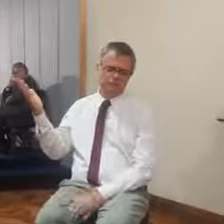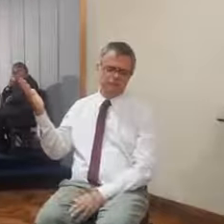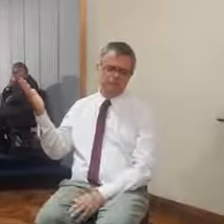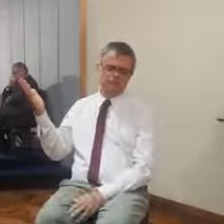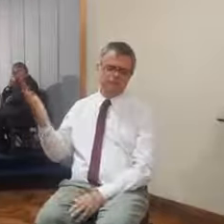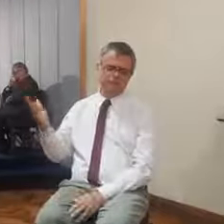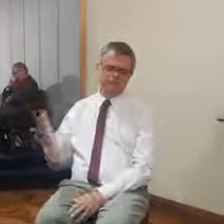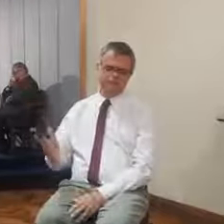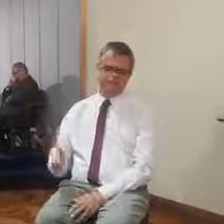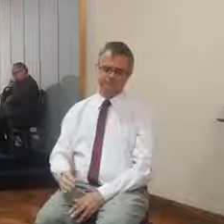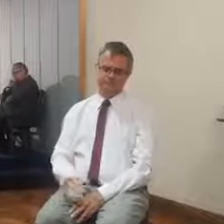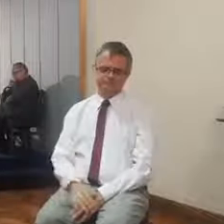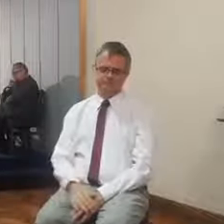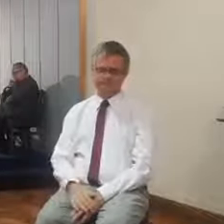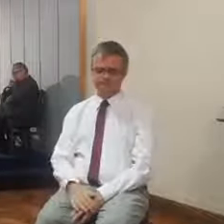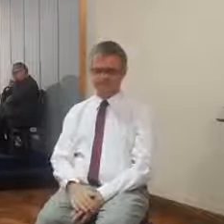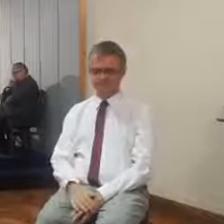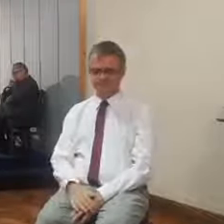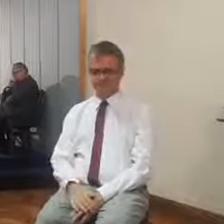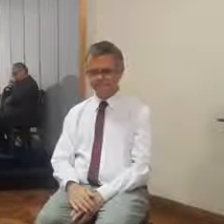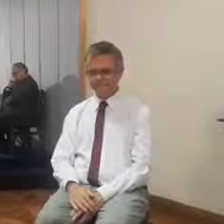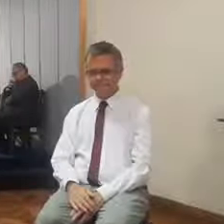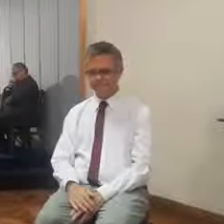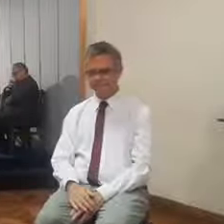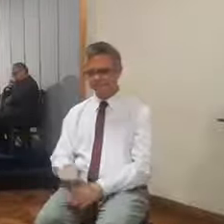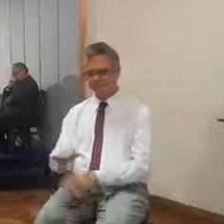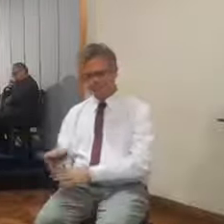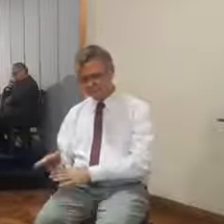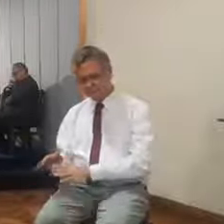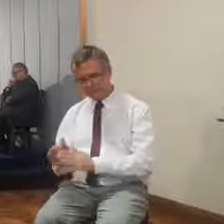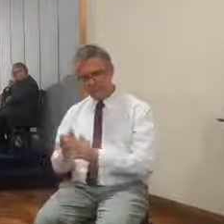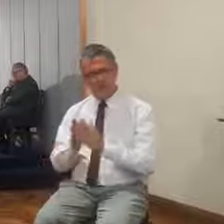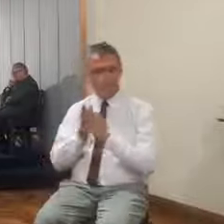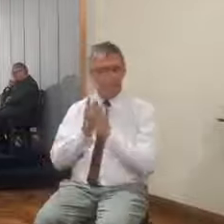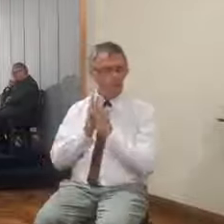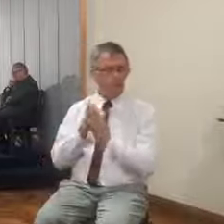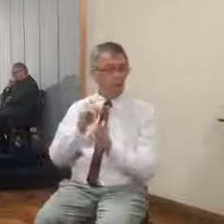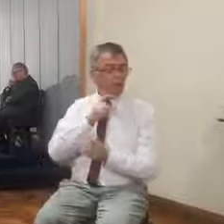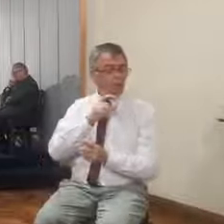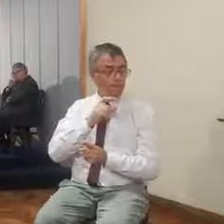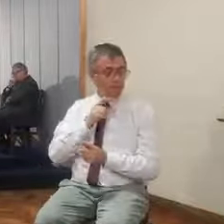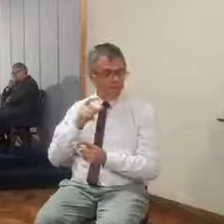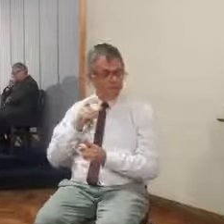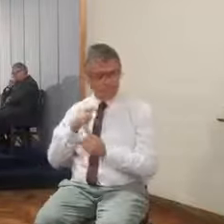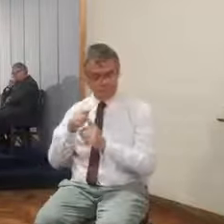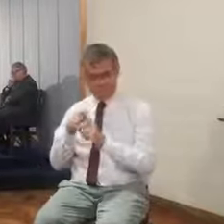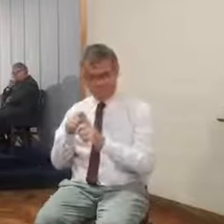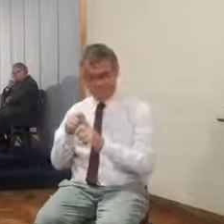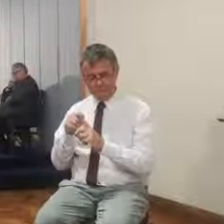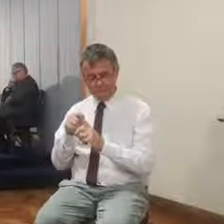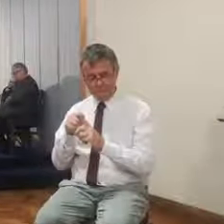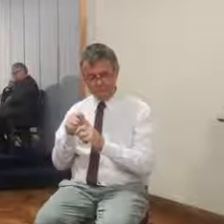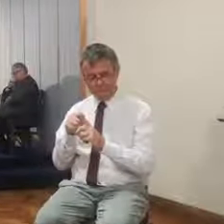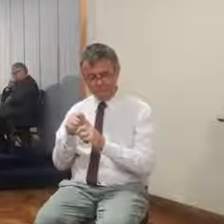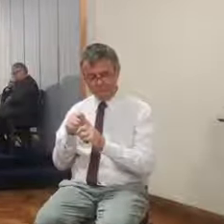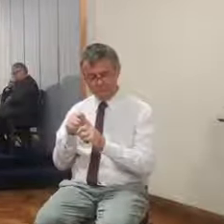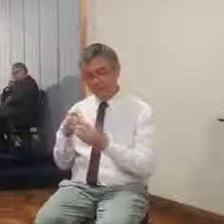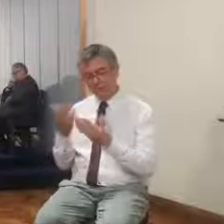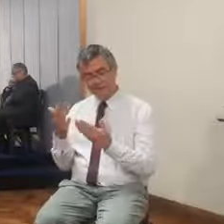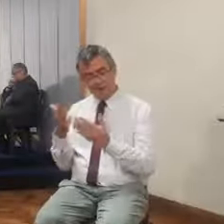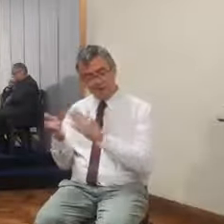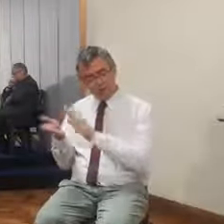thee, our gracious God, yet for thy servant in this place, who bring our pastor at this time, Lord, away from